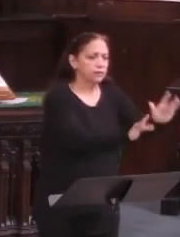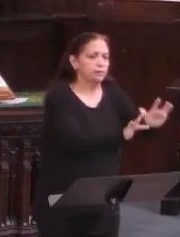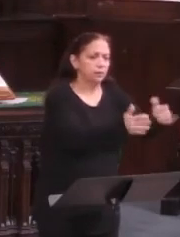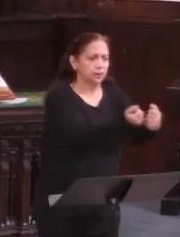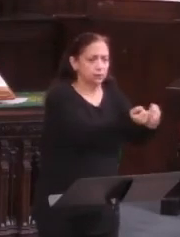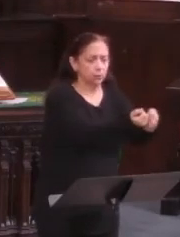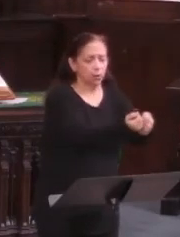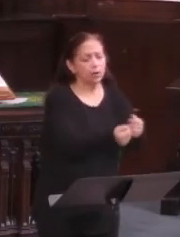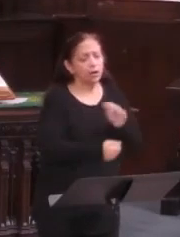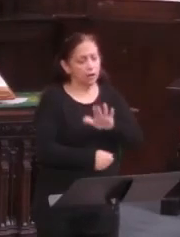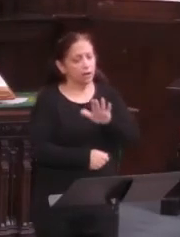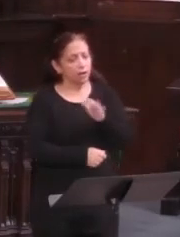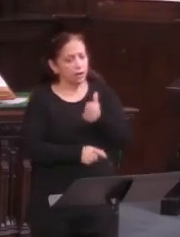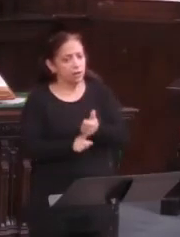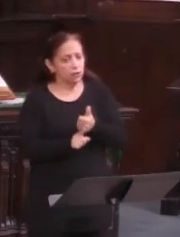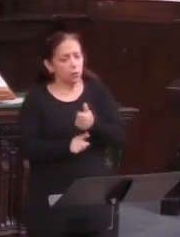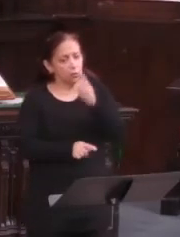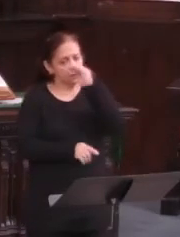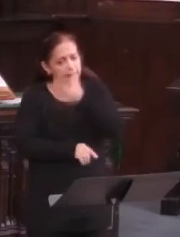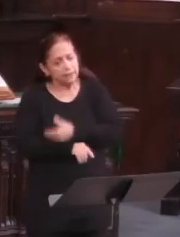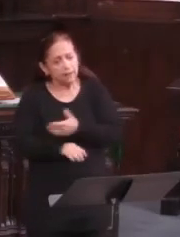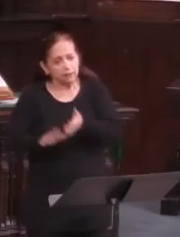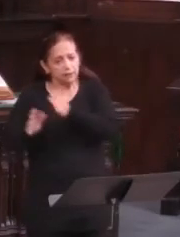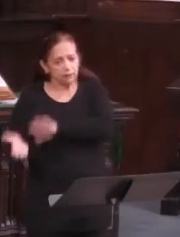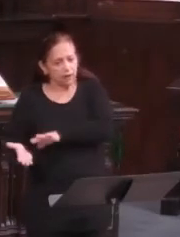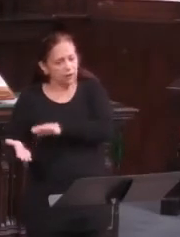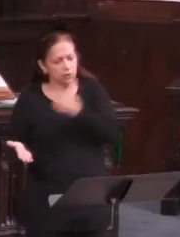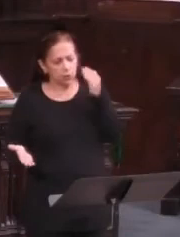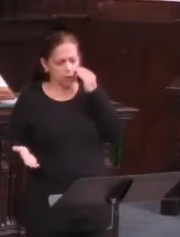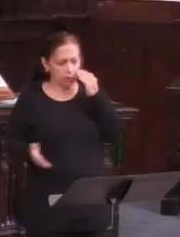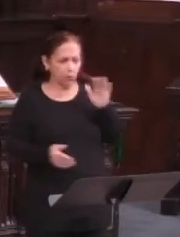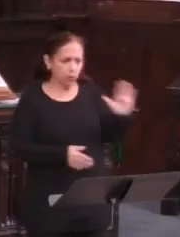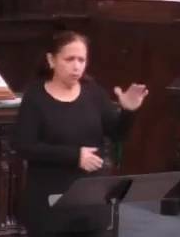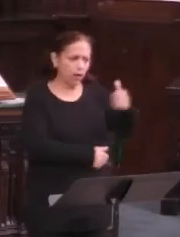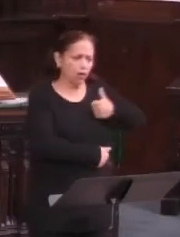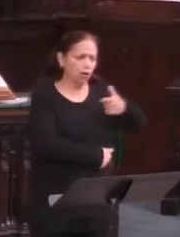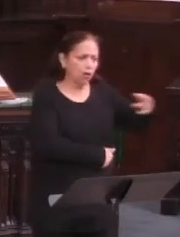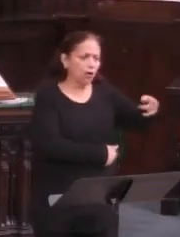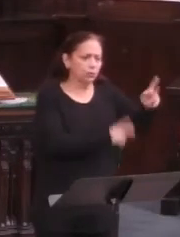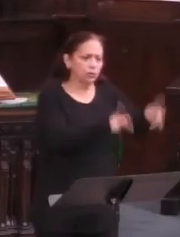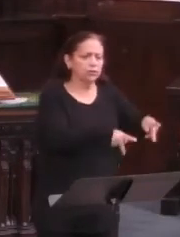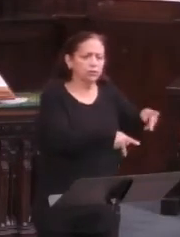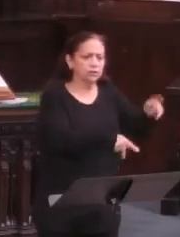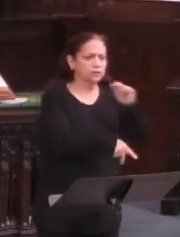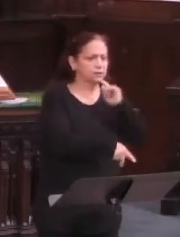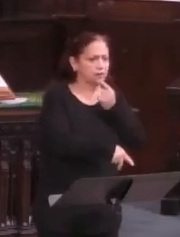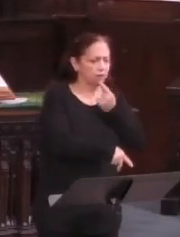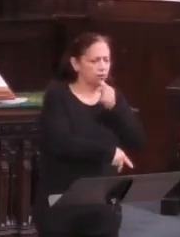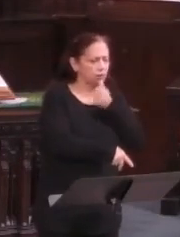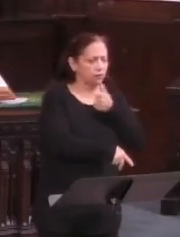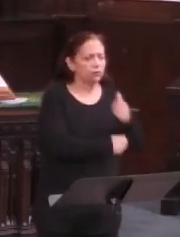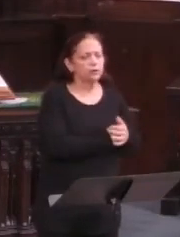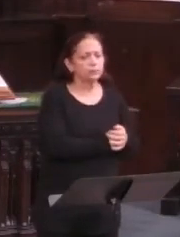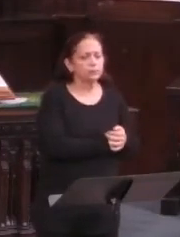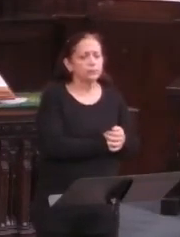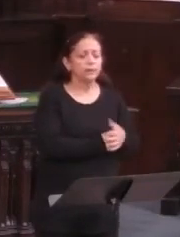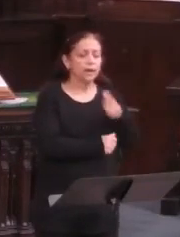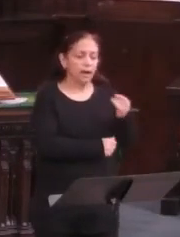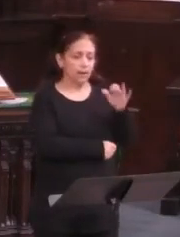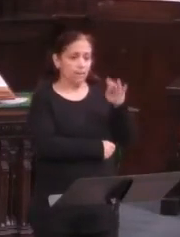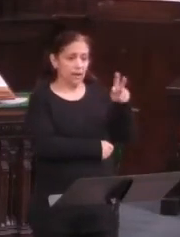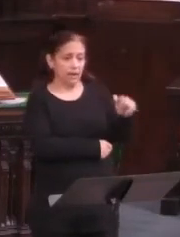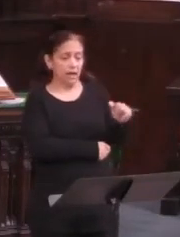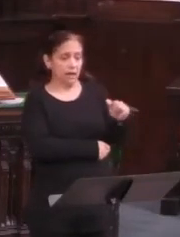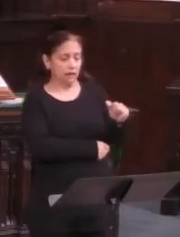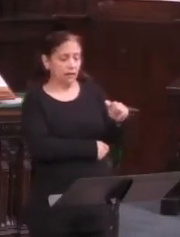lost his own son, he was able to relate to that guard's suffering. In fact, Mandela also helped this guard